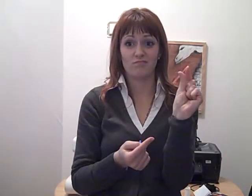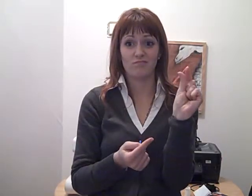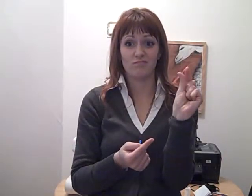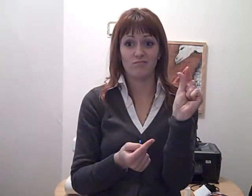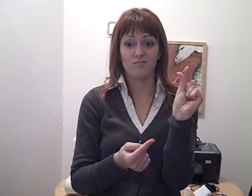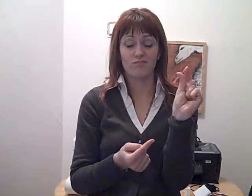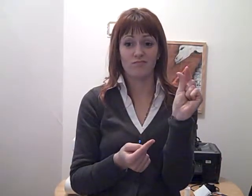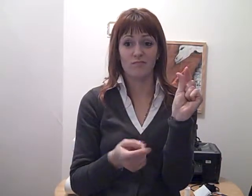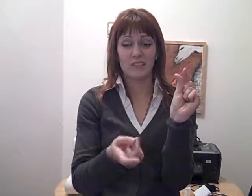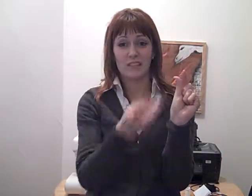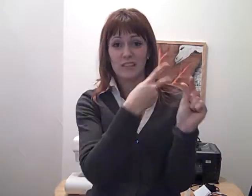Transparency is key.